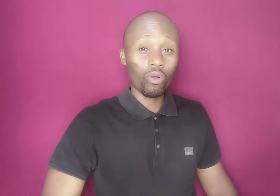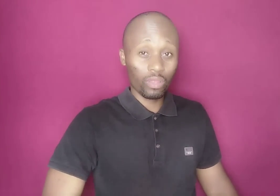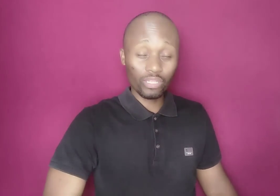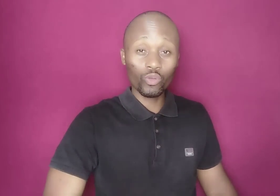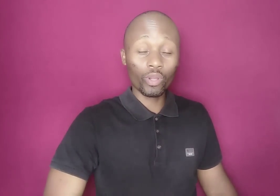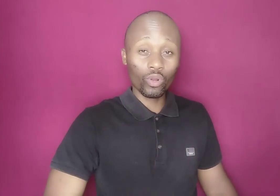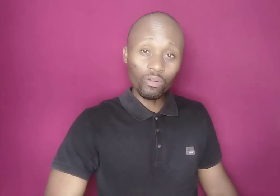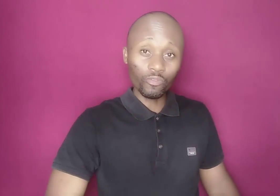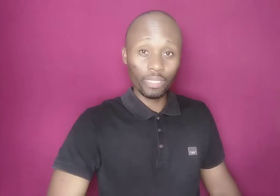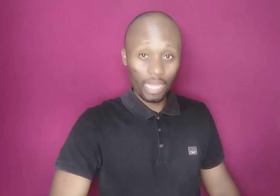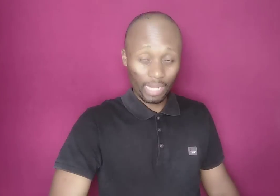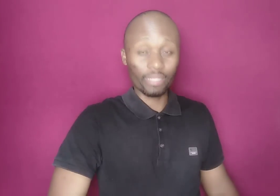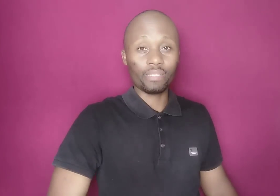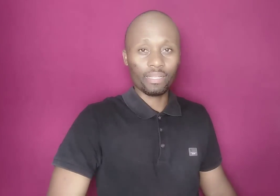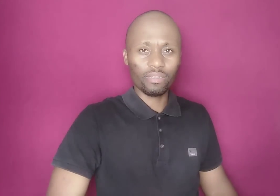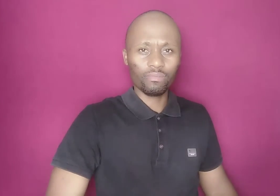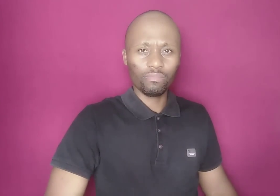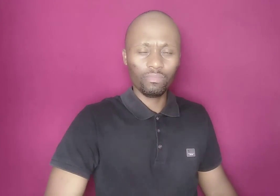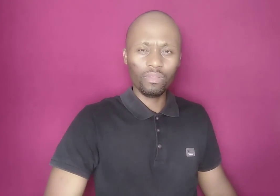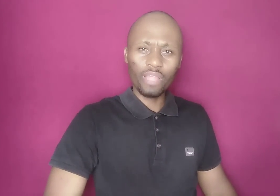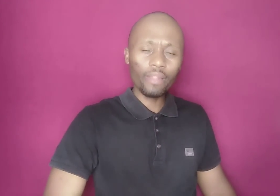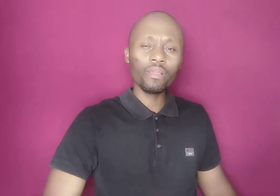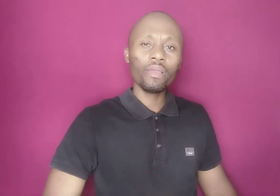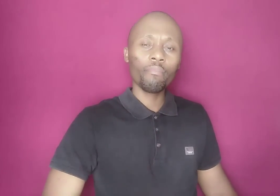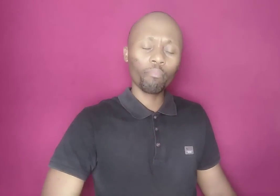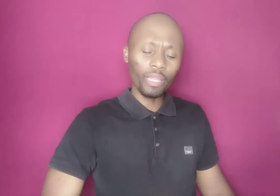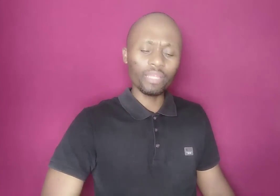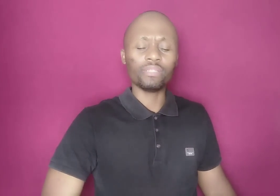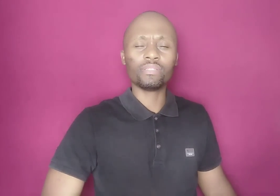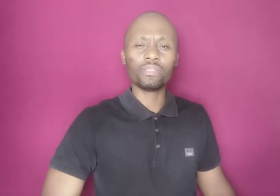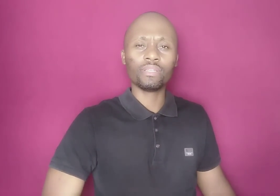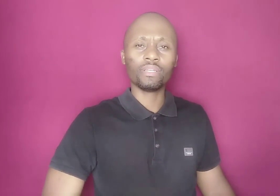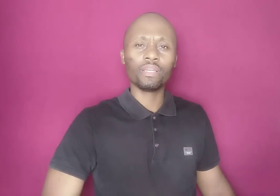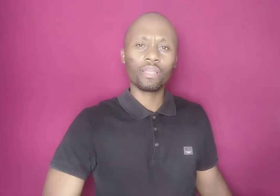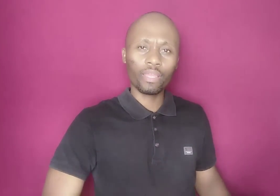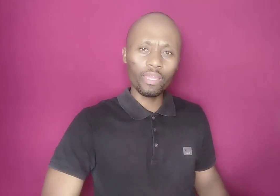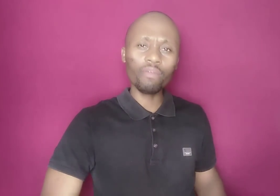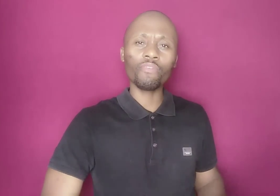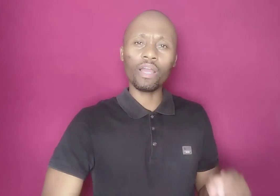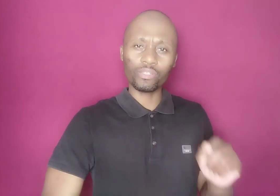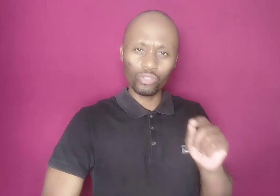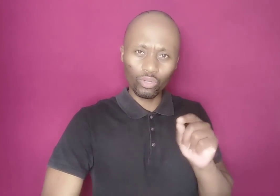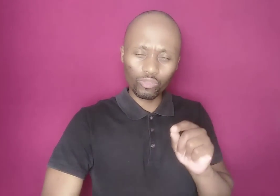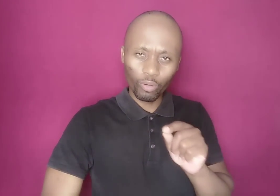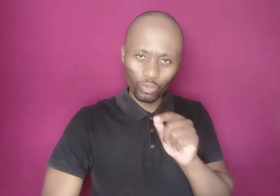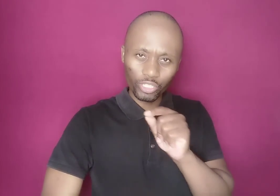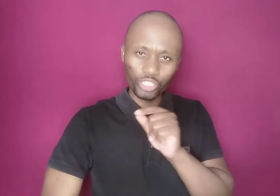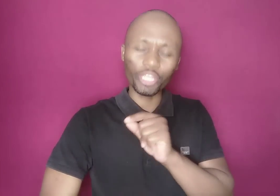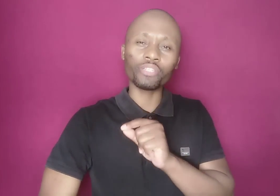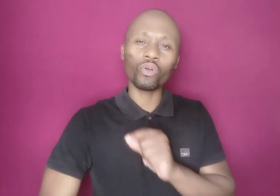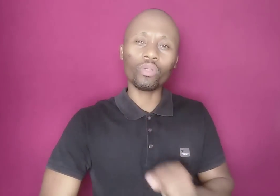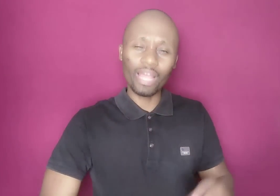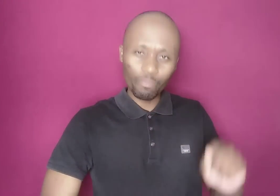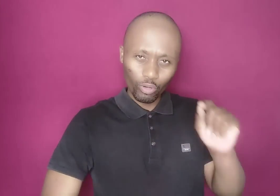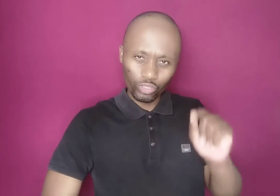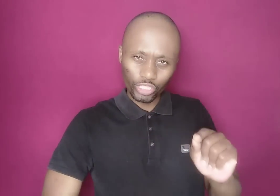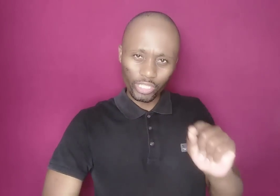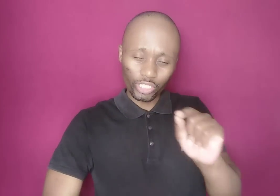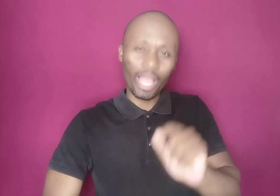that you were wrongfully arrested, then please give us those politicians or that politician's